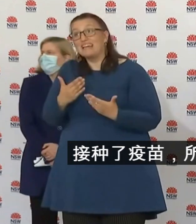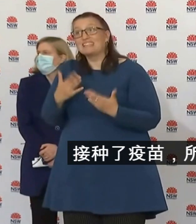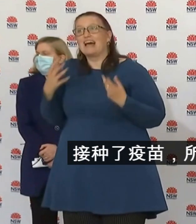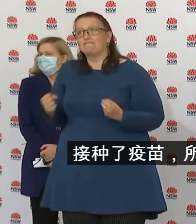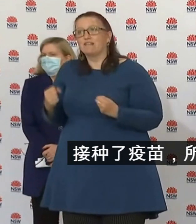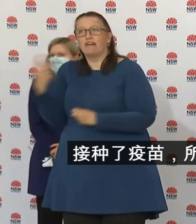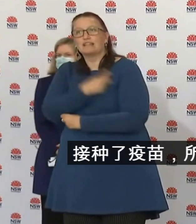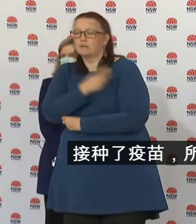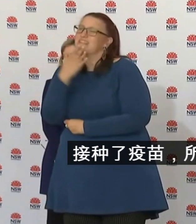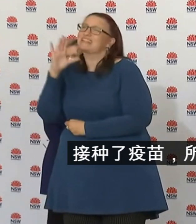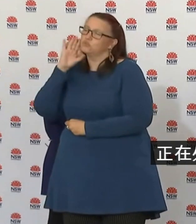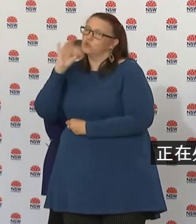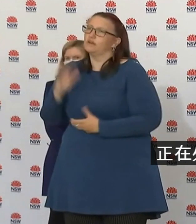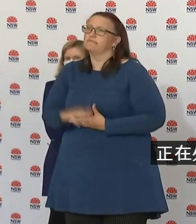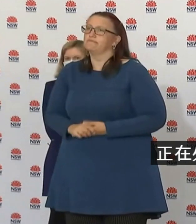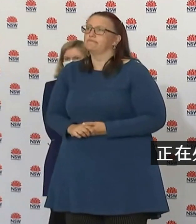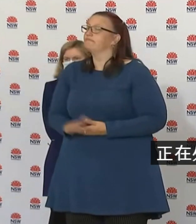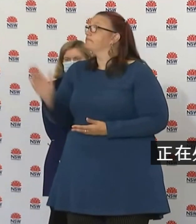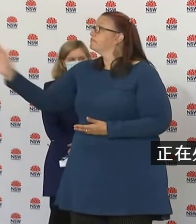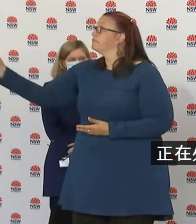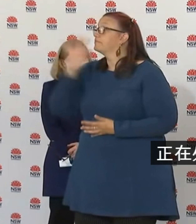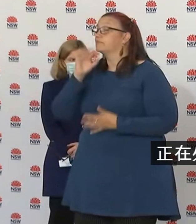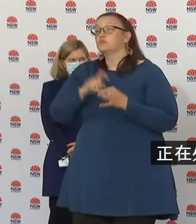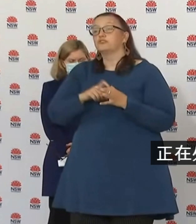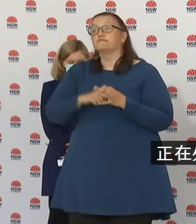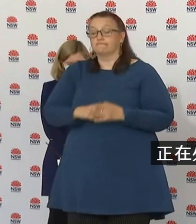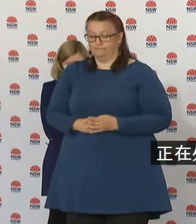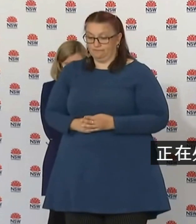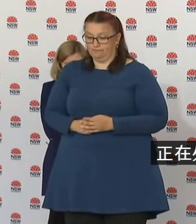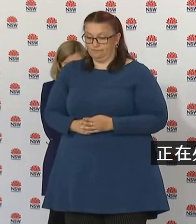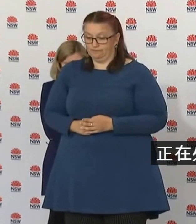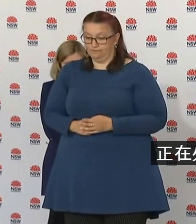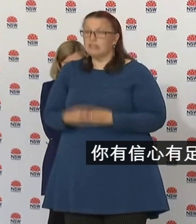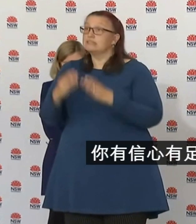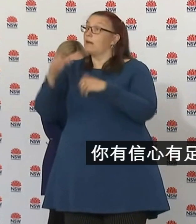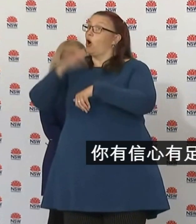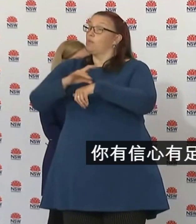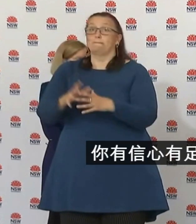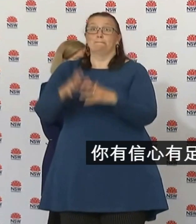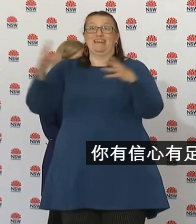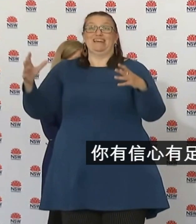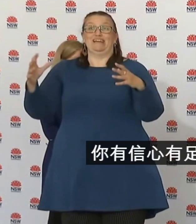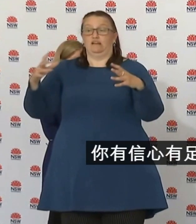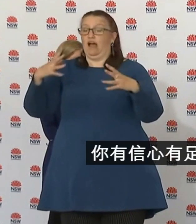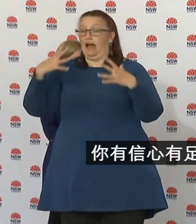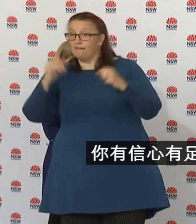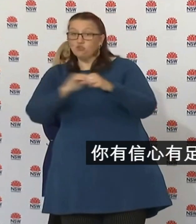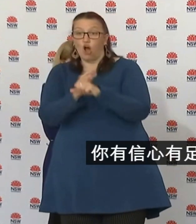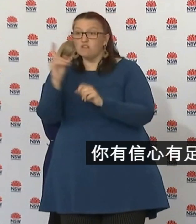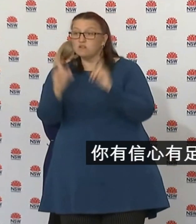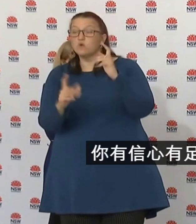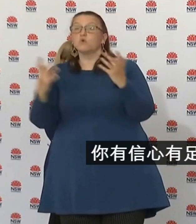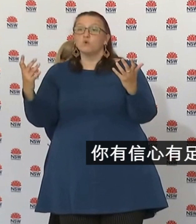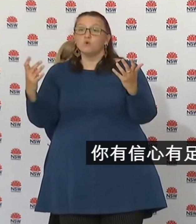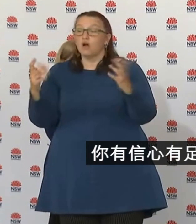We've seen now some non-elective surgery be cancelled in big hospitals that are dealing with COVID. Are you confident that there's enough resources